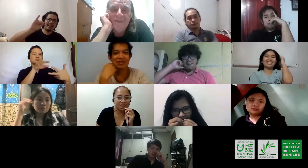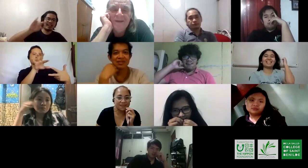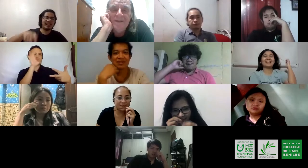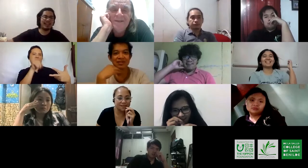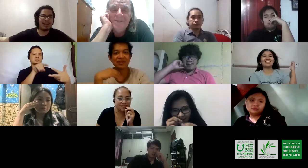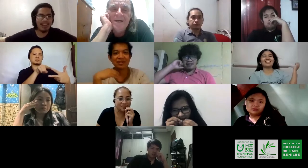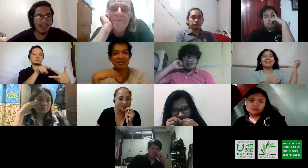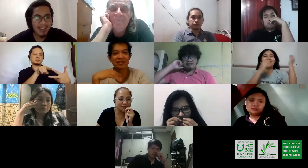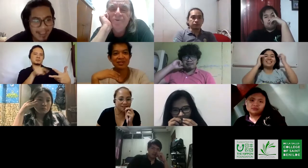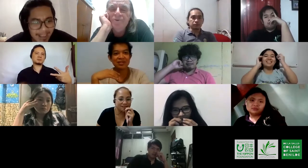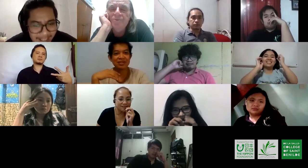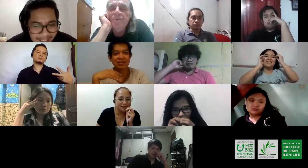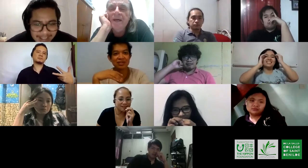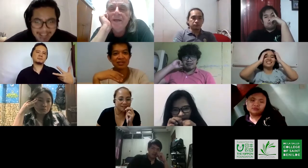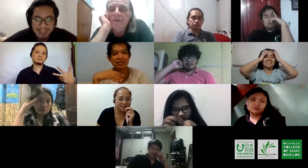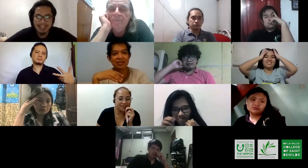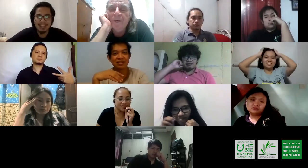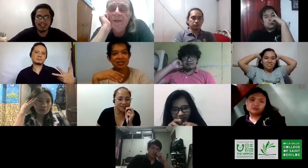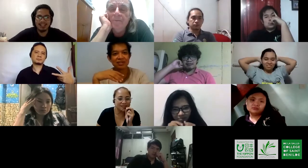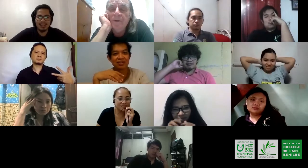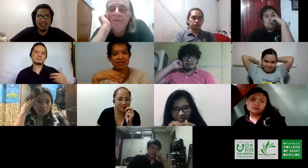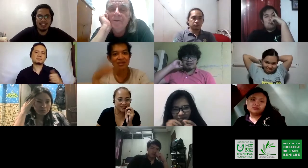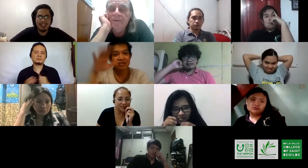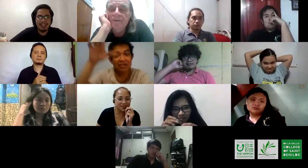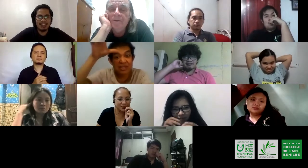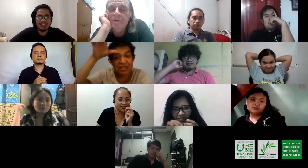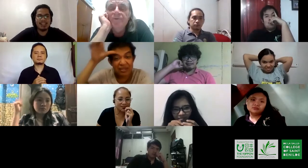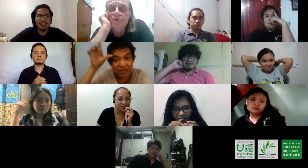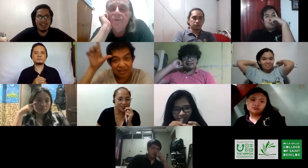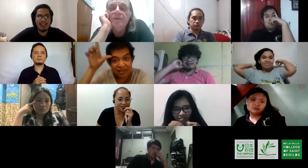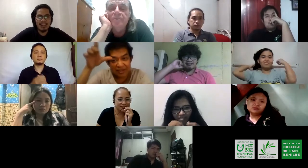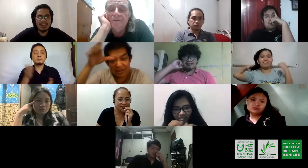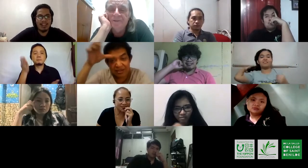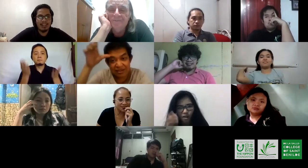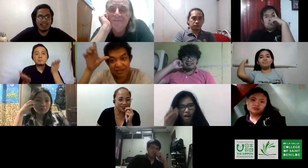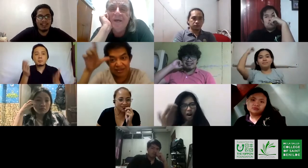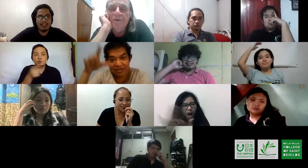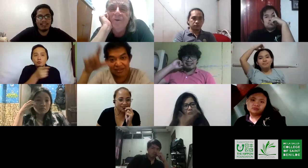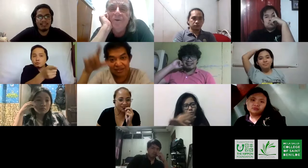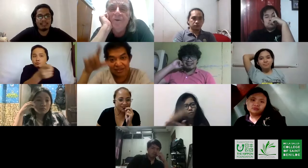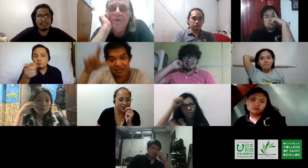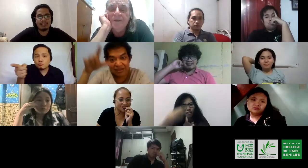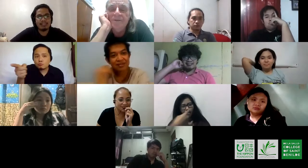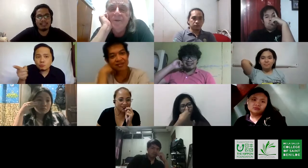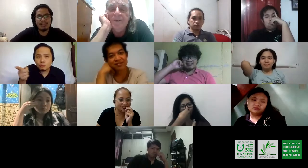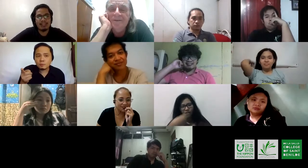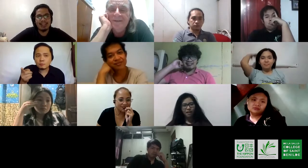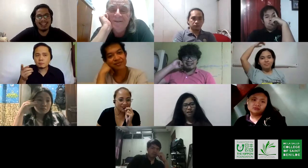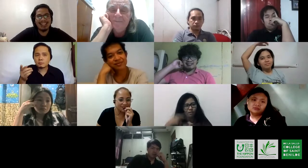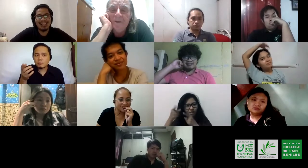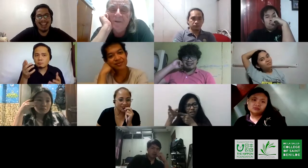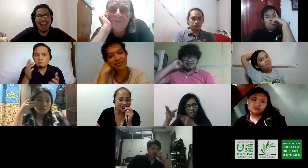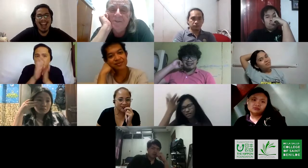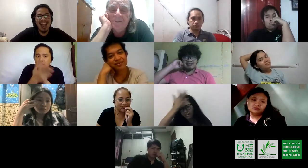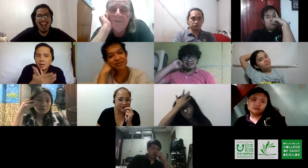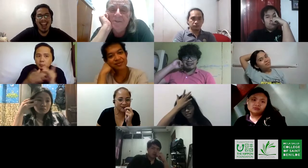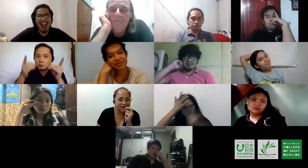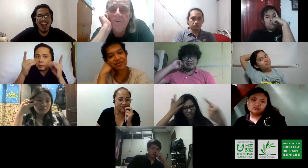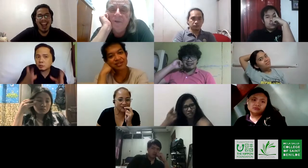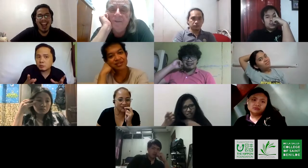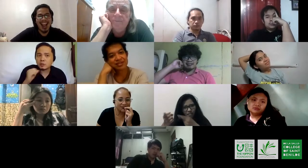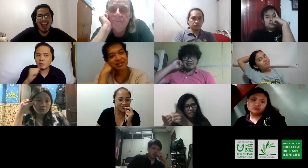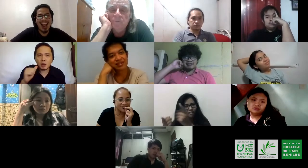So some of you should plan on becoming different directors, not only of CSB, but